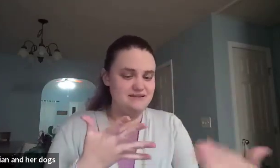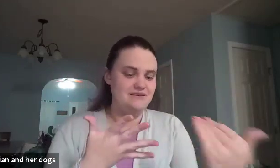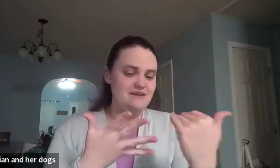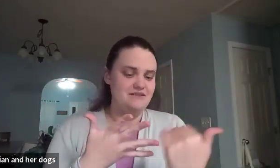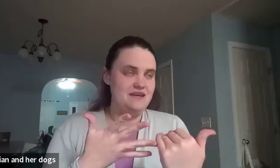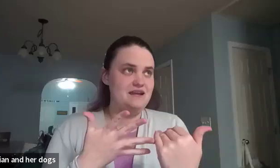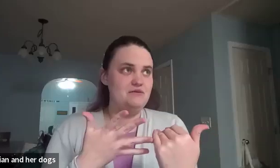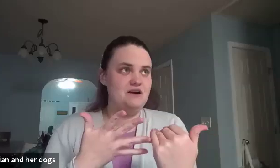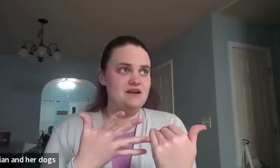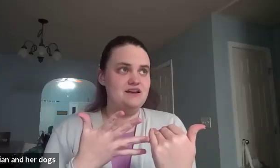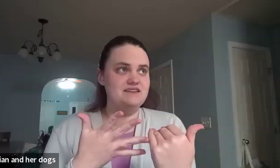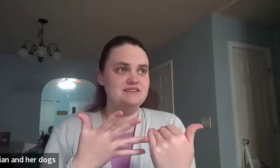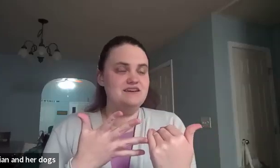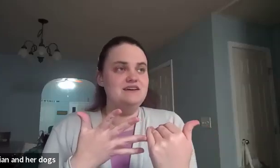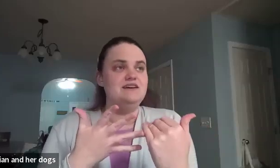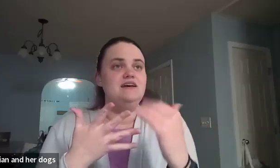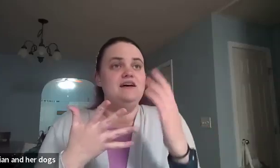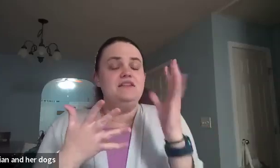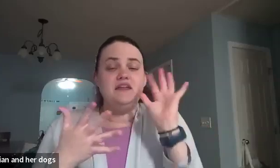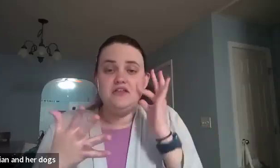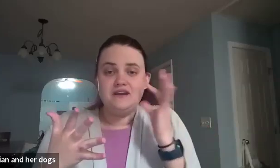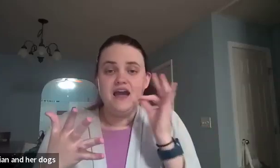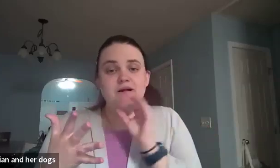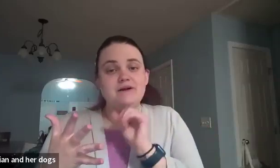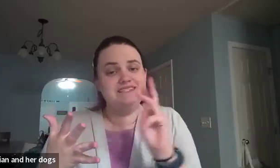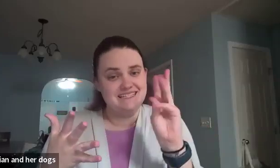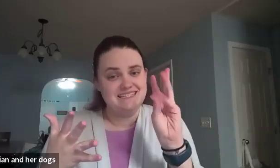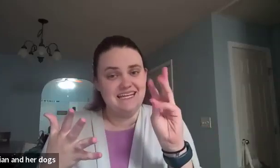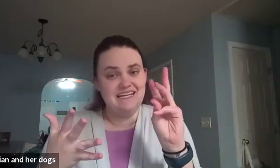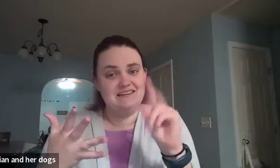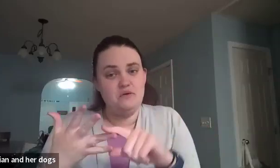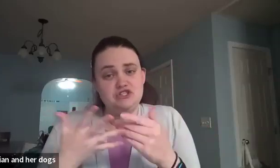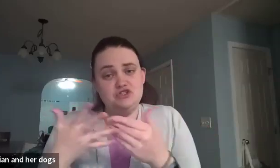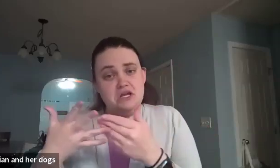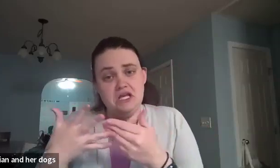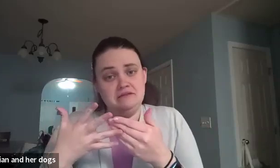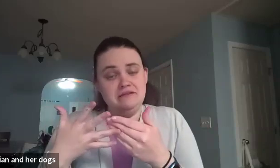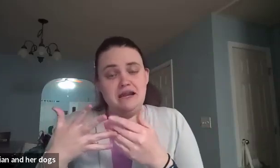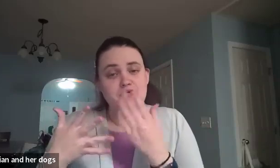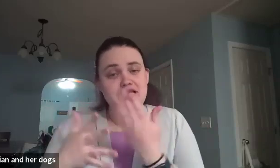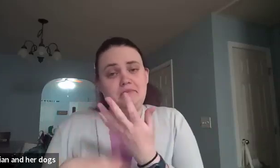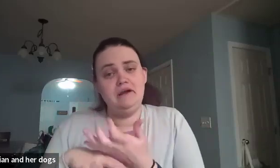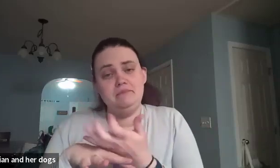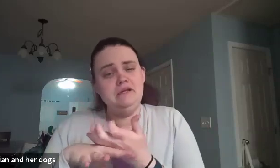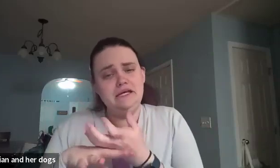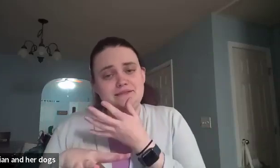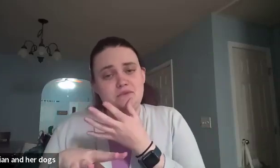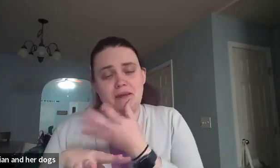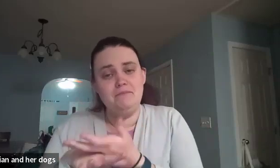planned. Then it was another cat when I was 16 that was a stray kitten, and I was like, again, "Please, mom," like